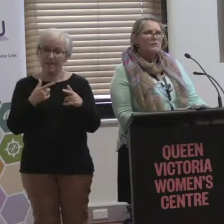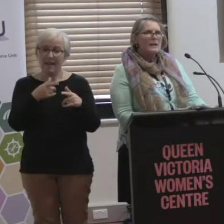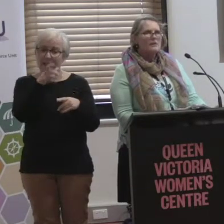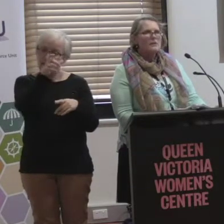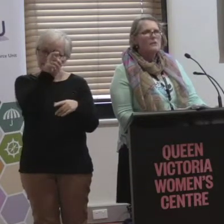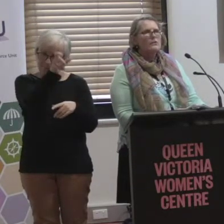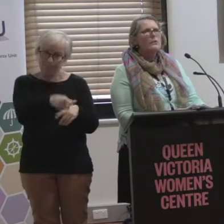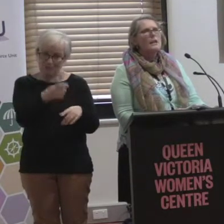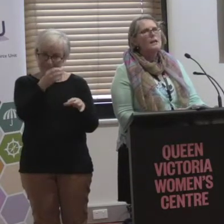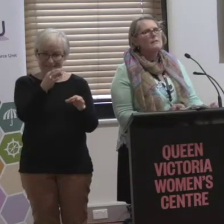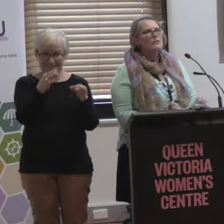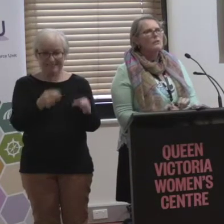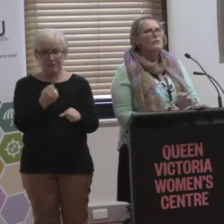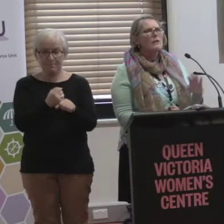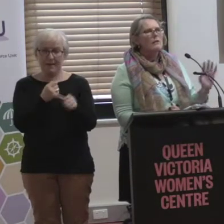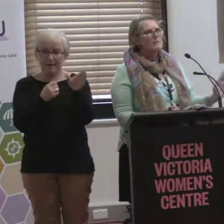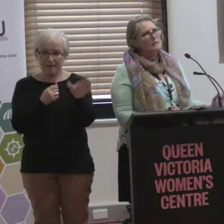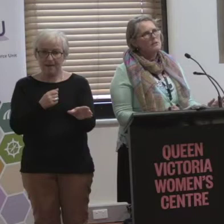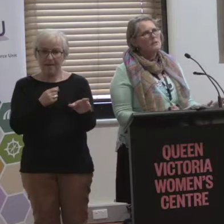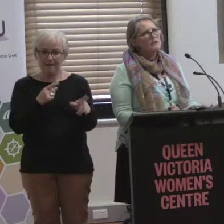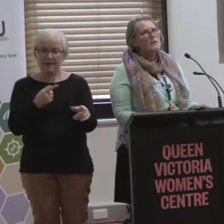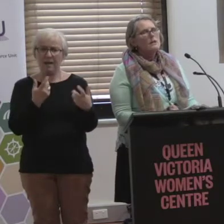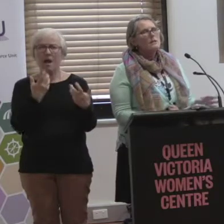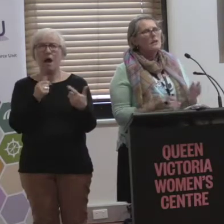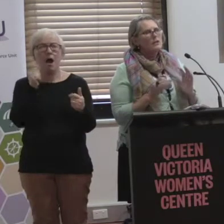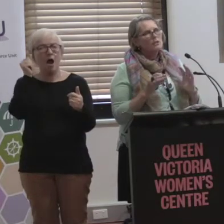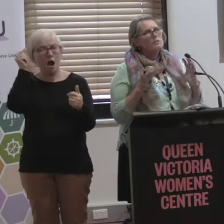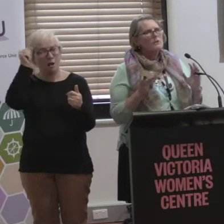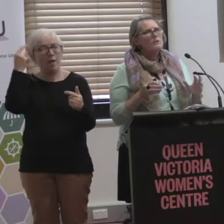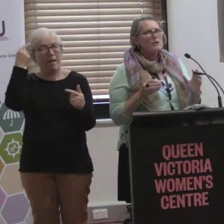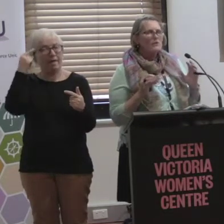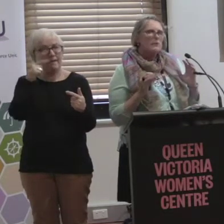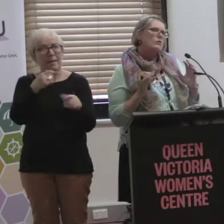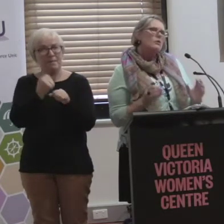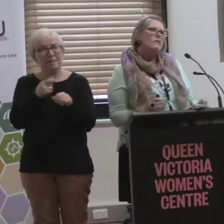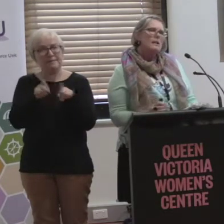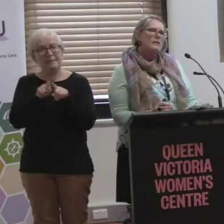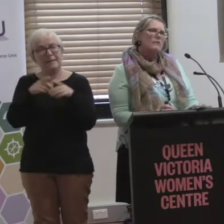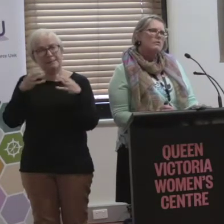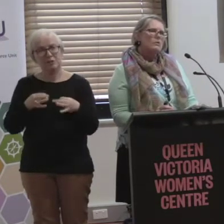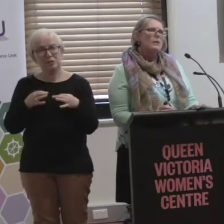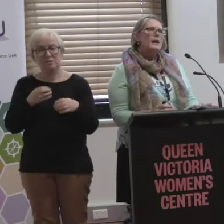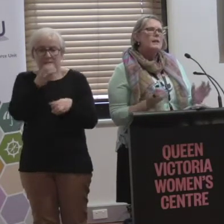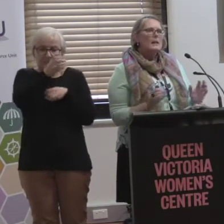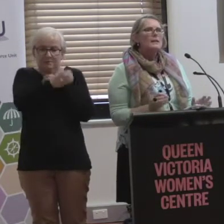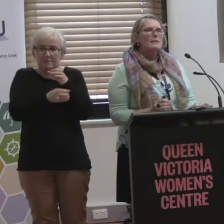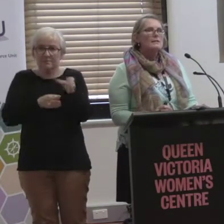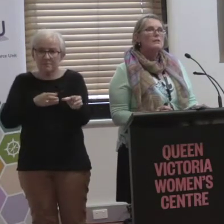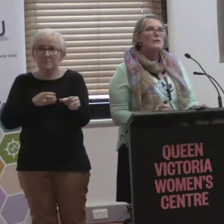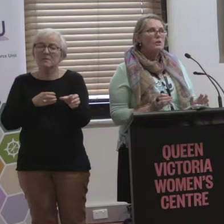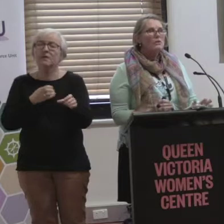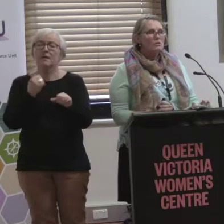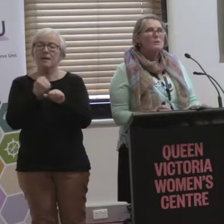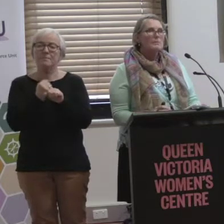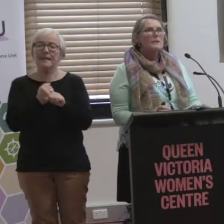patient would have made themselves. So again, it's that shift away from the best interest to actually putting yourself in the shoes of that individual and making a